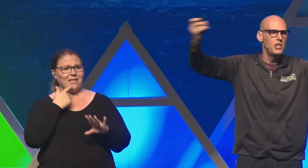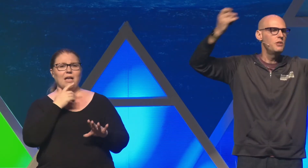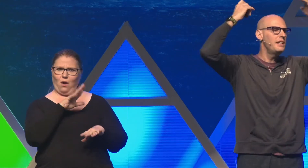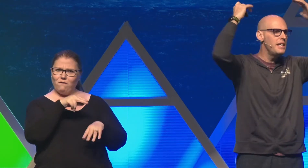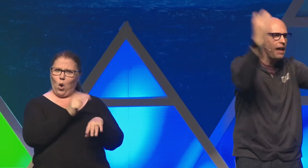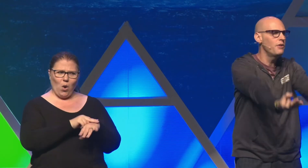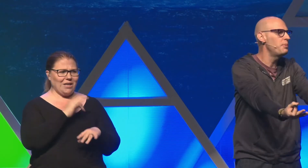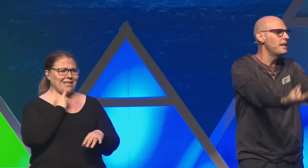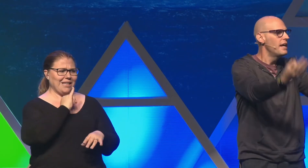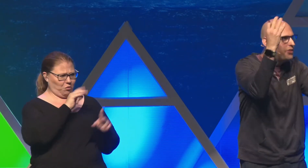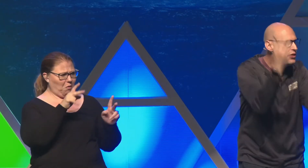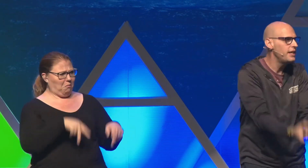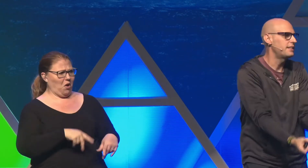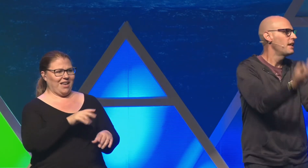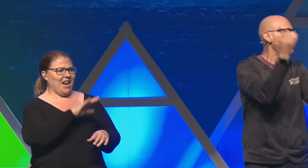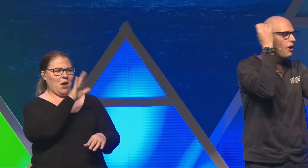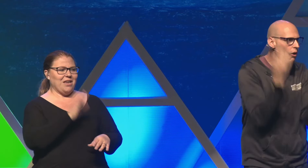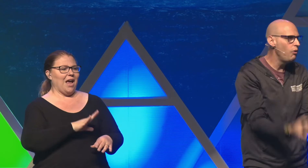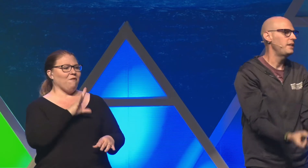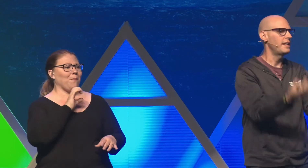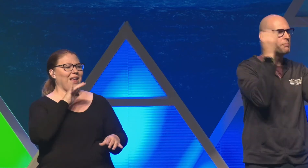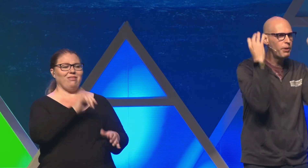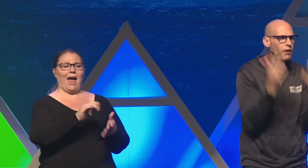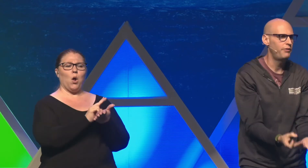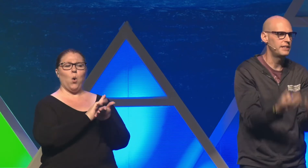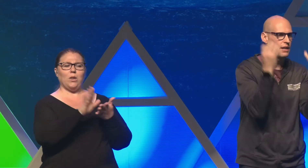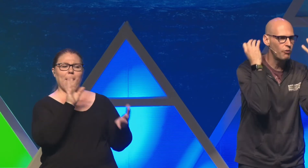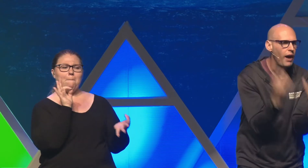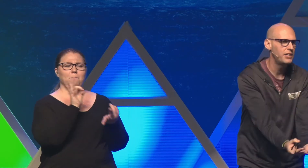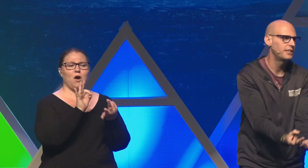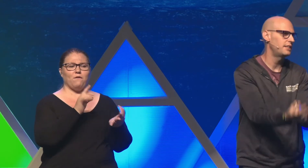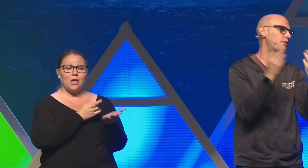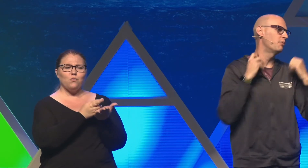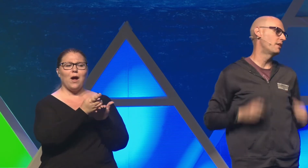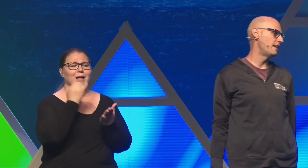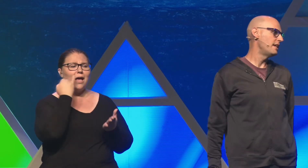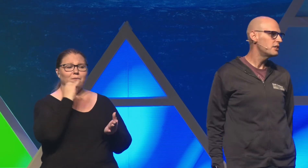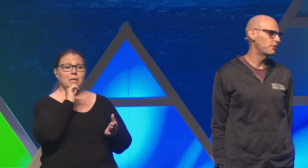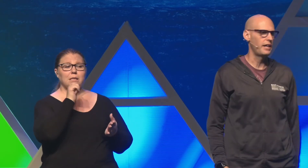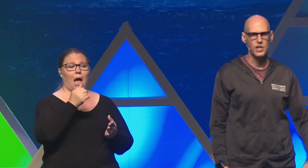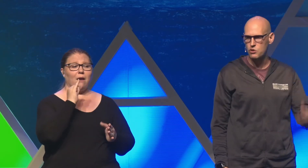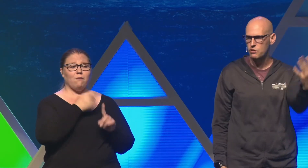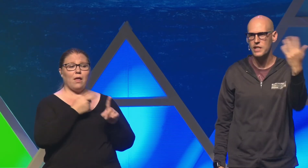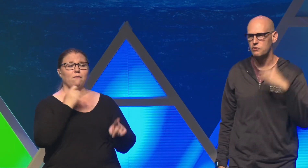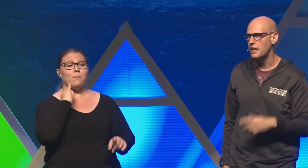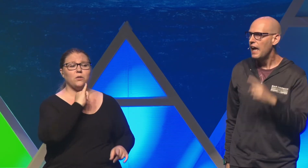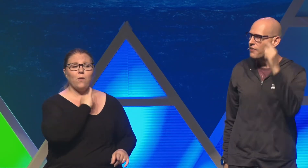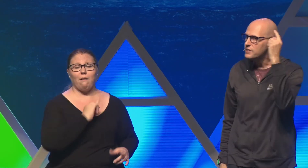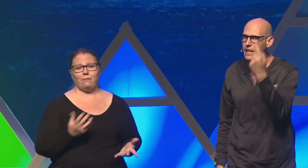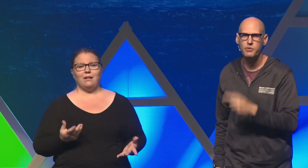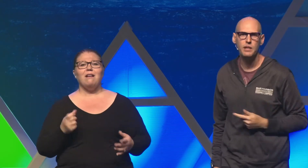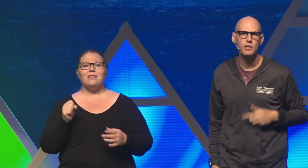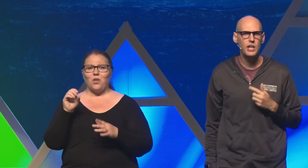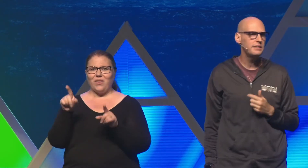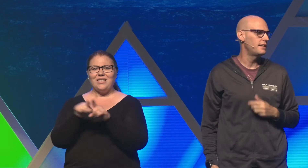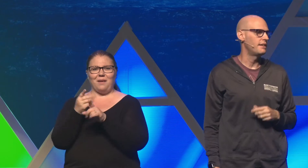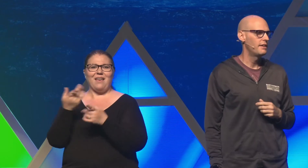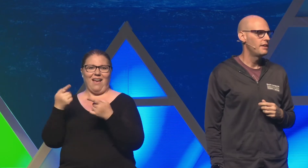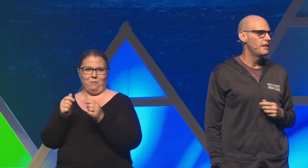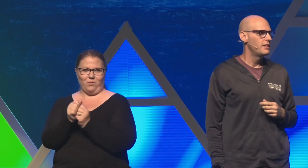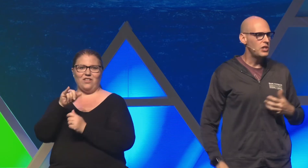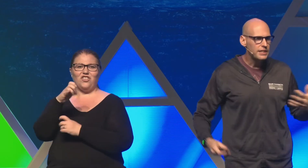Israelite. You would never be this holy and perfect and righteous if you weren't an Israelite, a true Israelite. And the same thing with